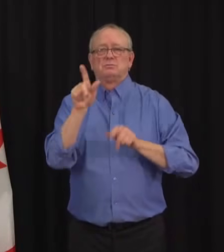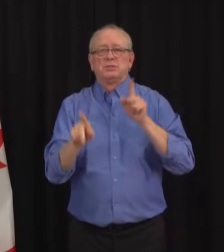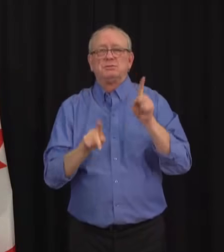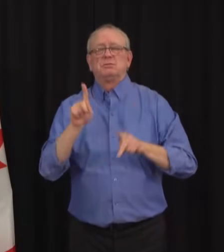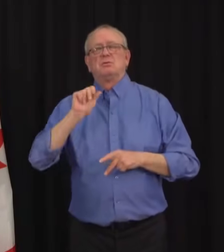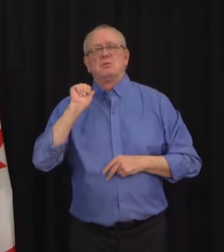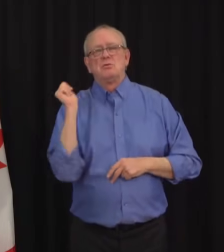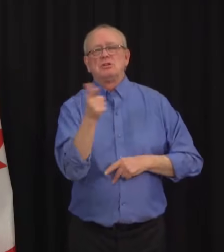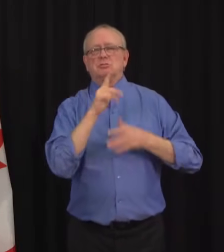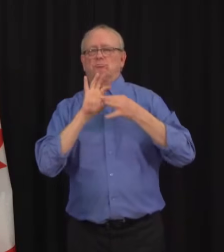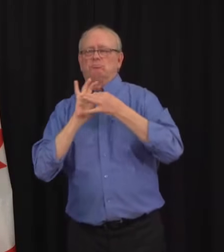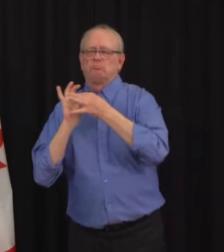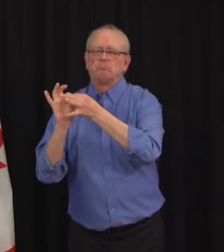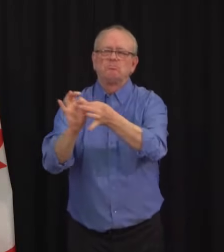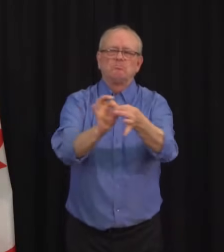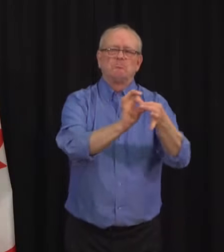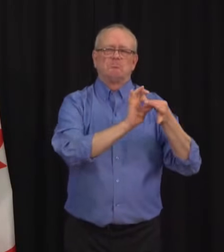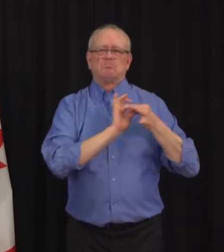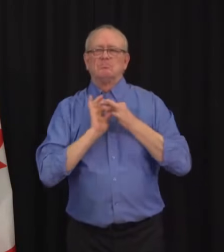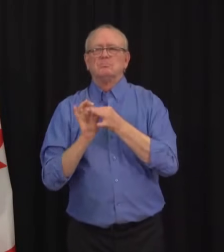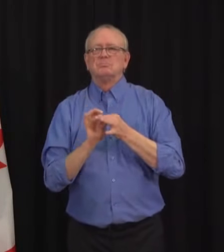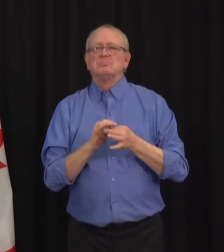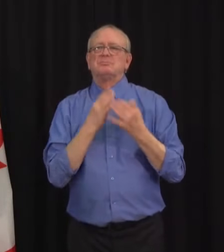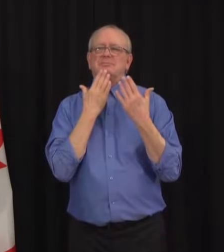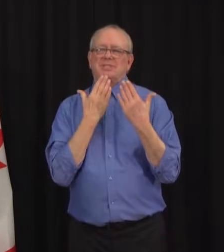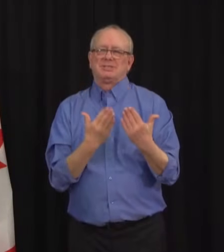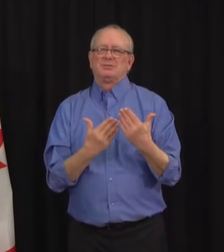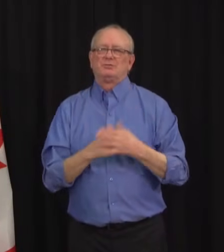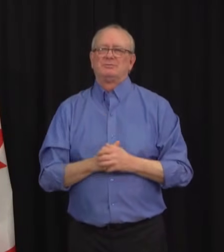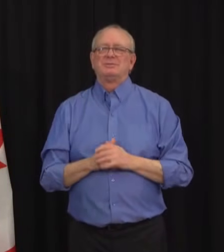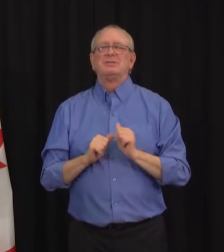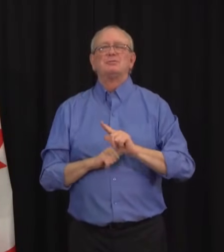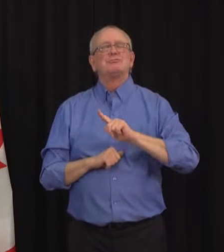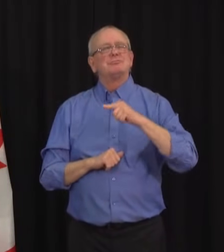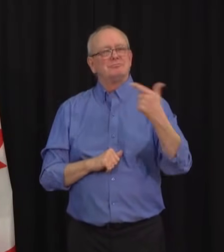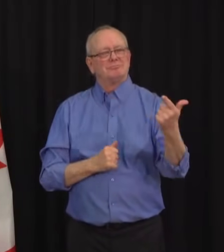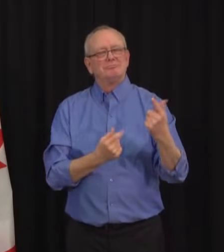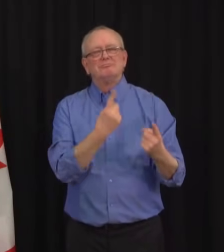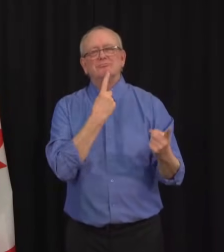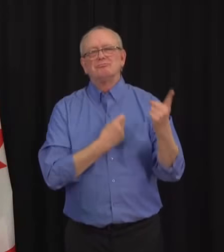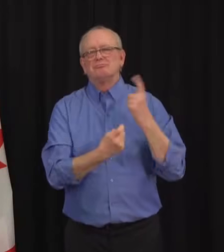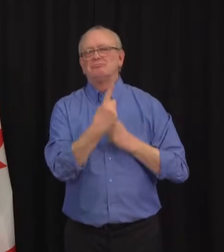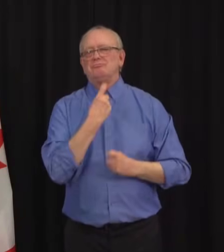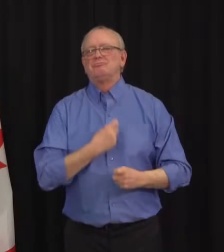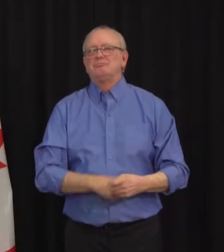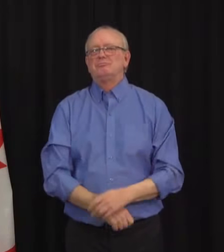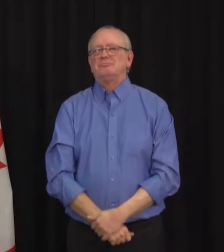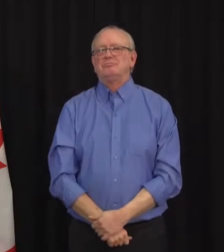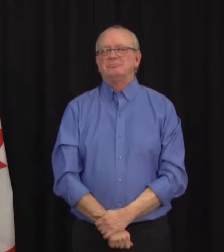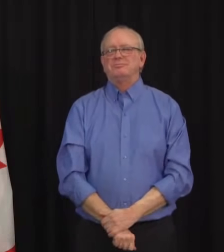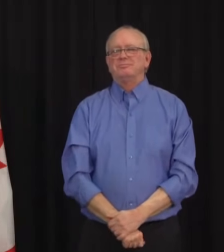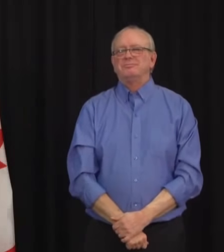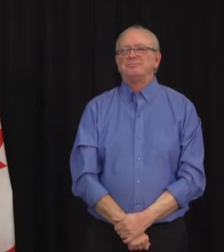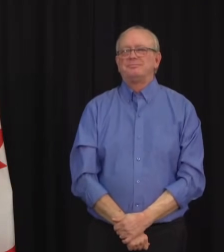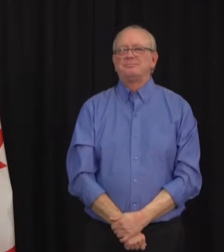questions. All right, we'll go to the phone now. Operator, could you please put through the first caller?